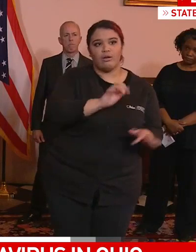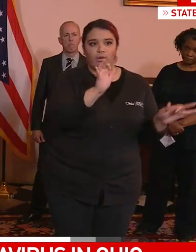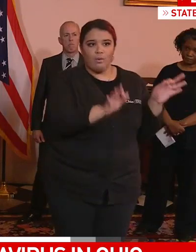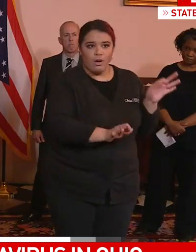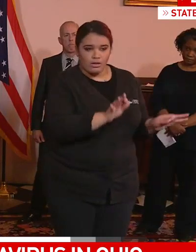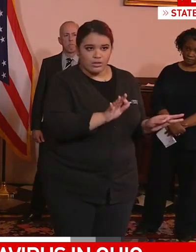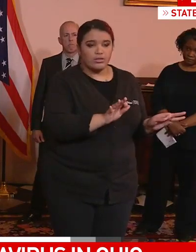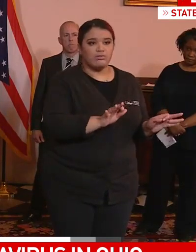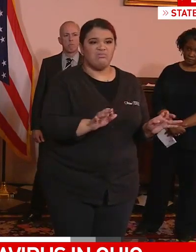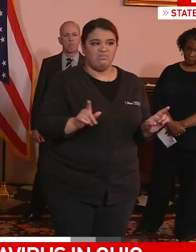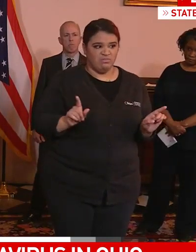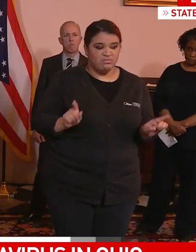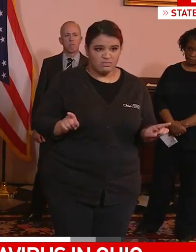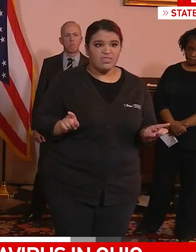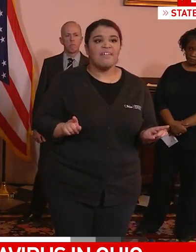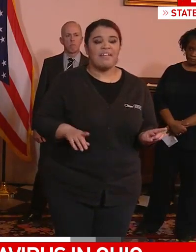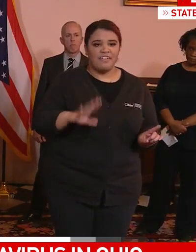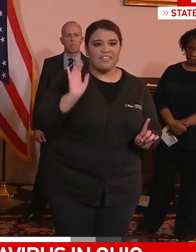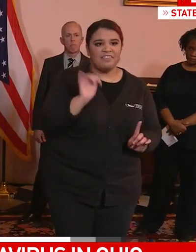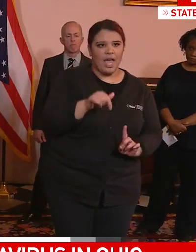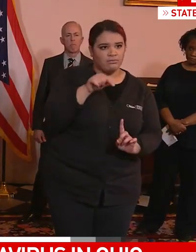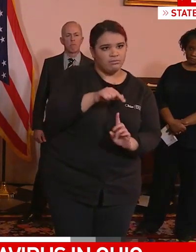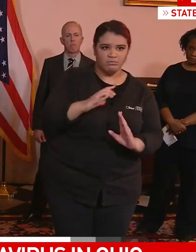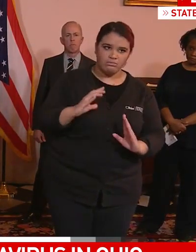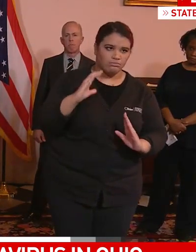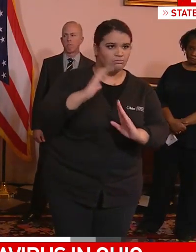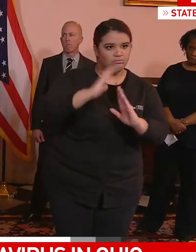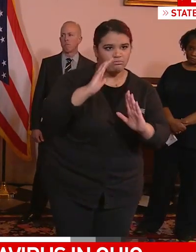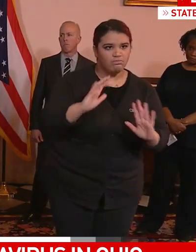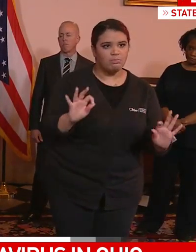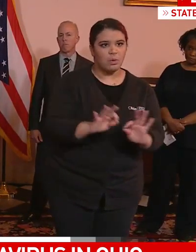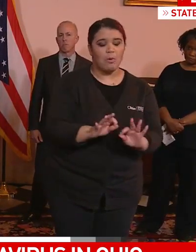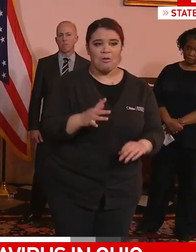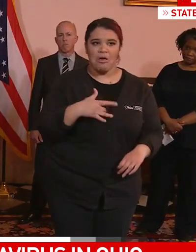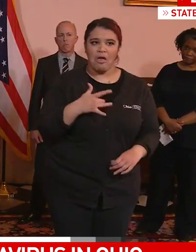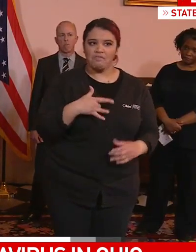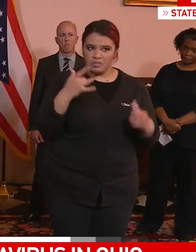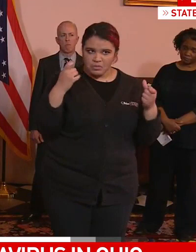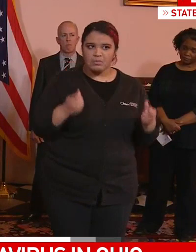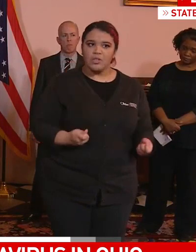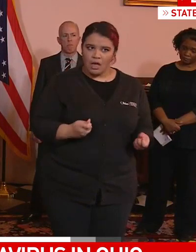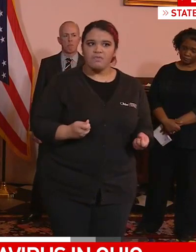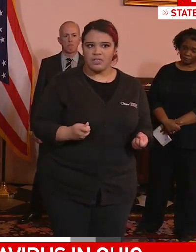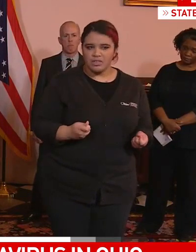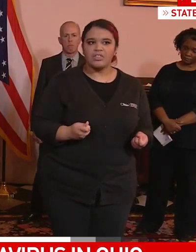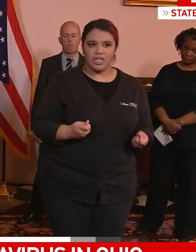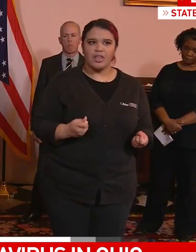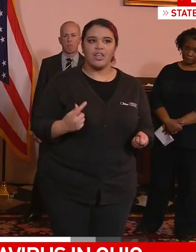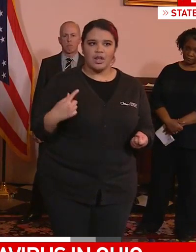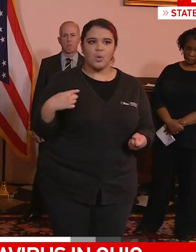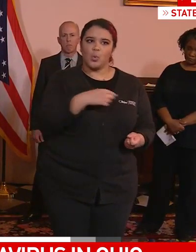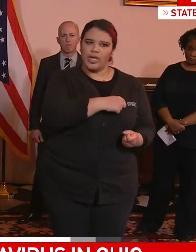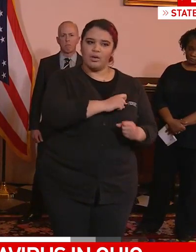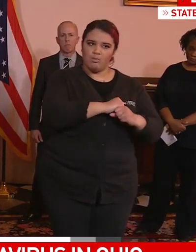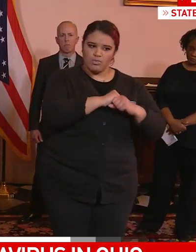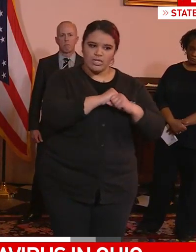we think is very, very important. And I am confident that we can protect people's rights and give them that time. And